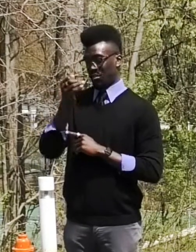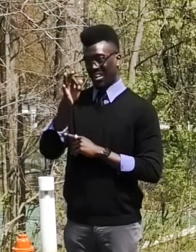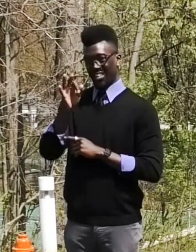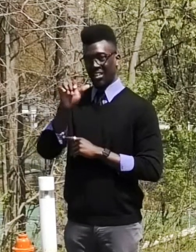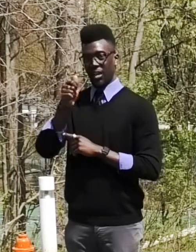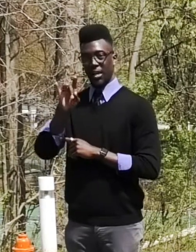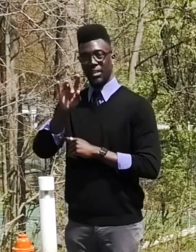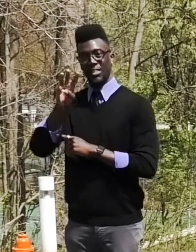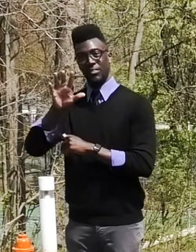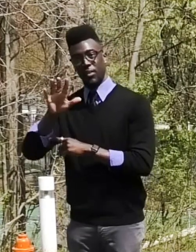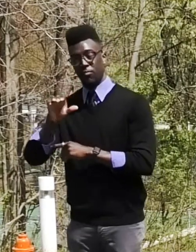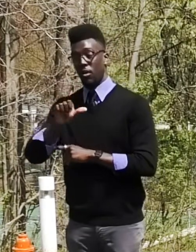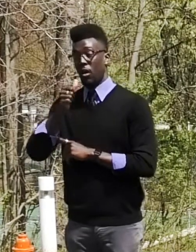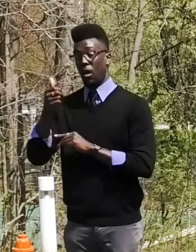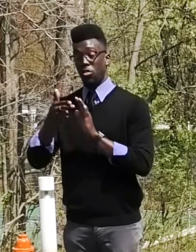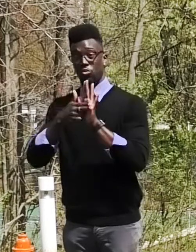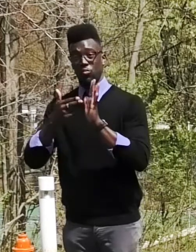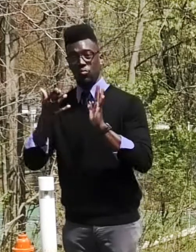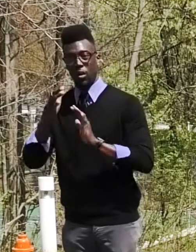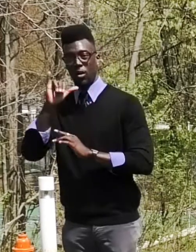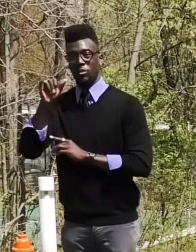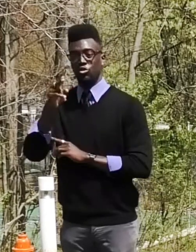call Jubilee Day or Liberation Day.